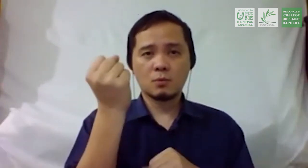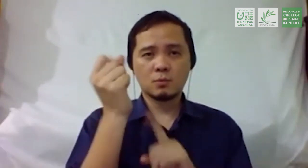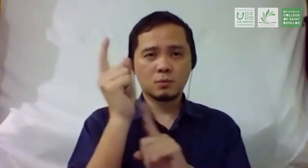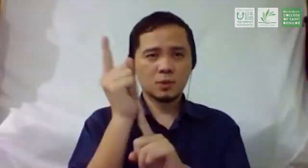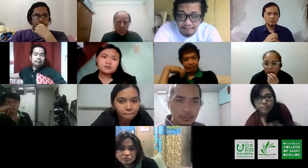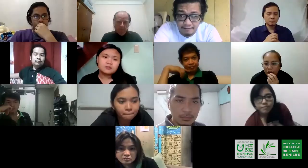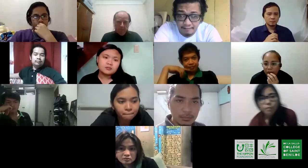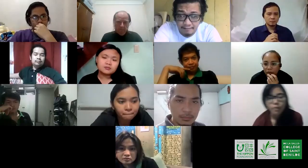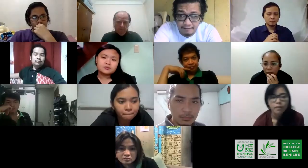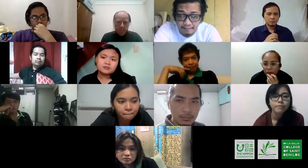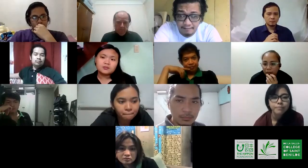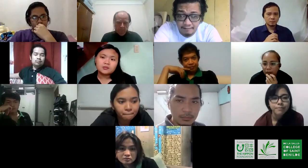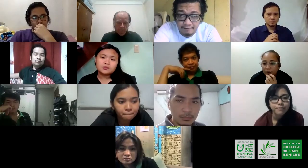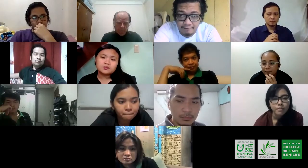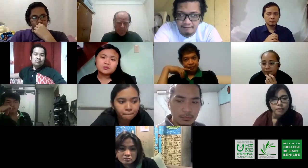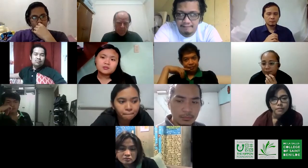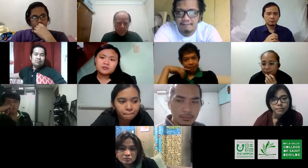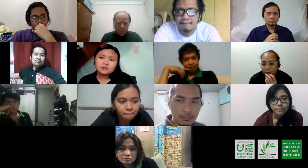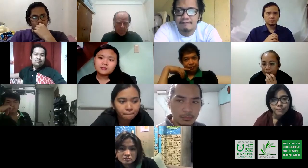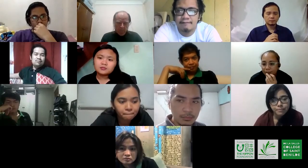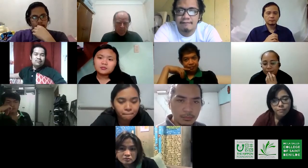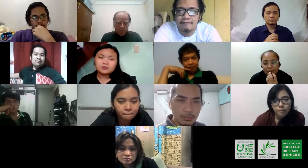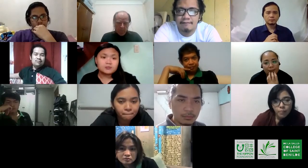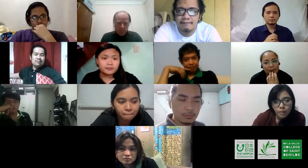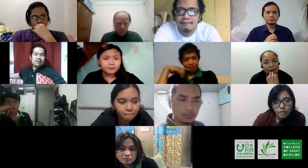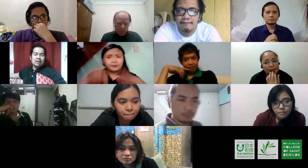Yeah, Mr. Okay, Dr. Rudy.